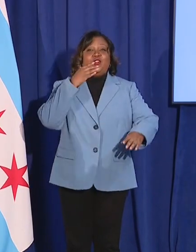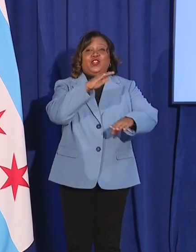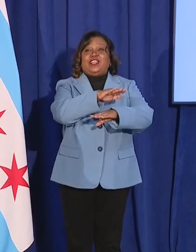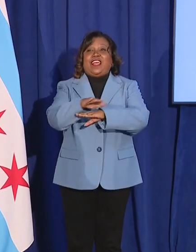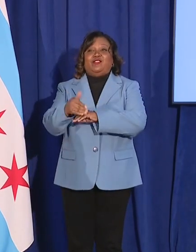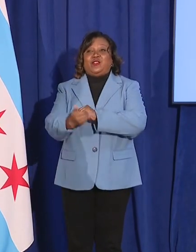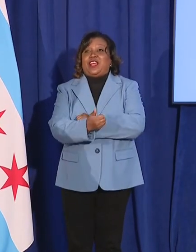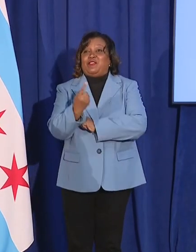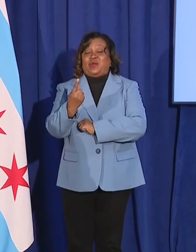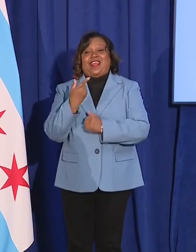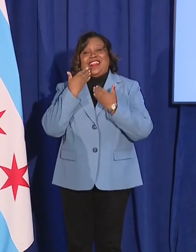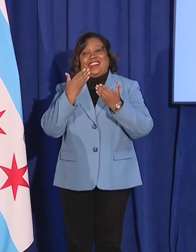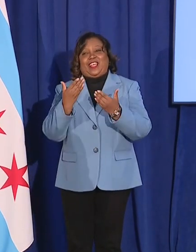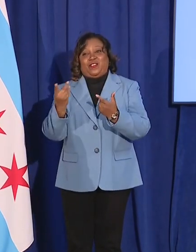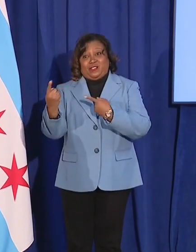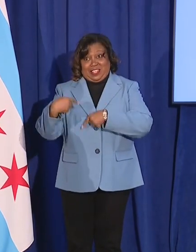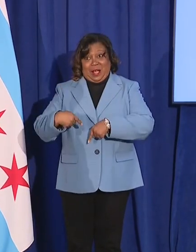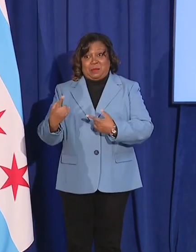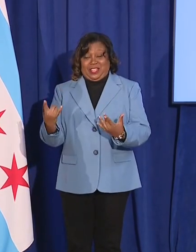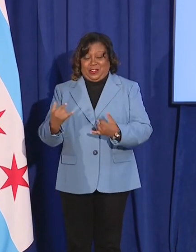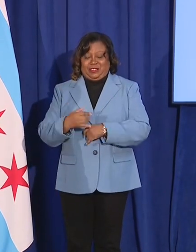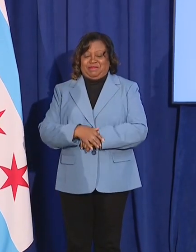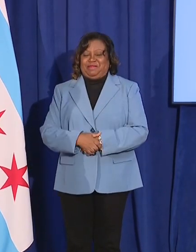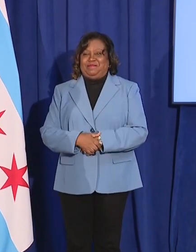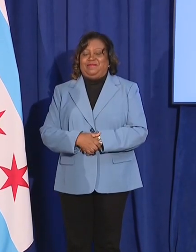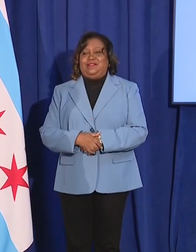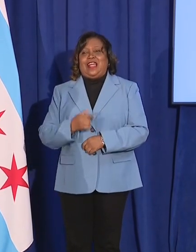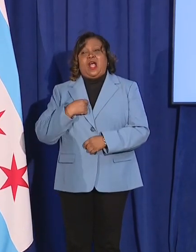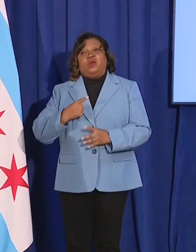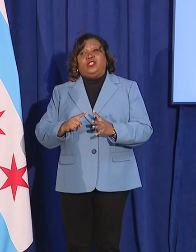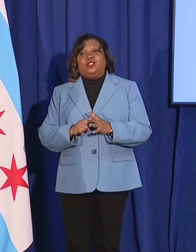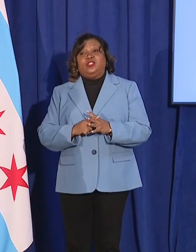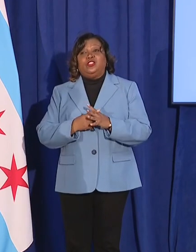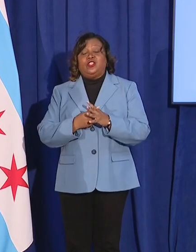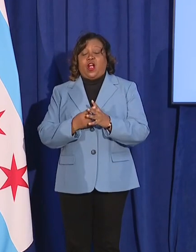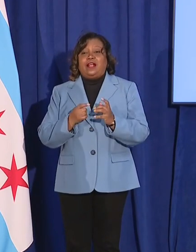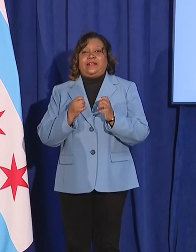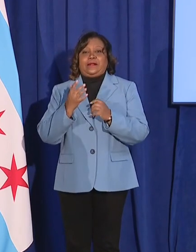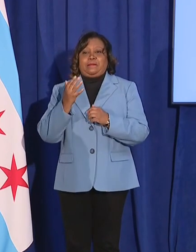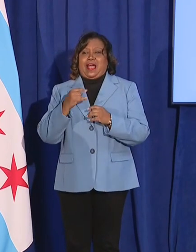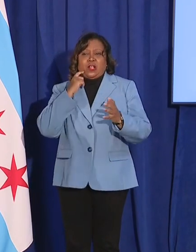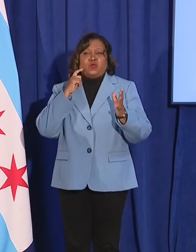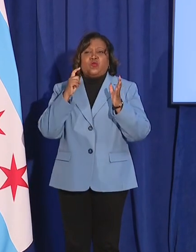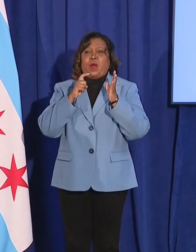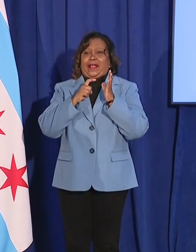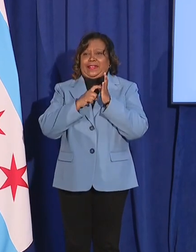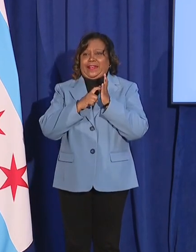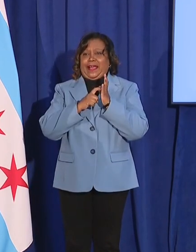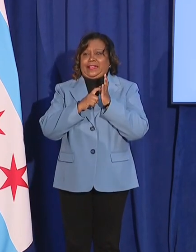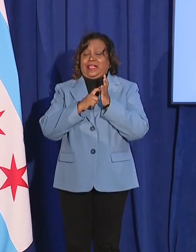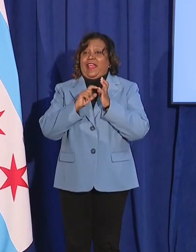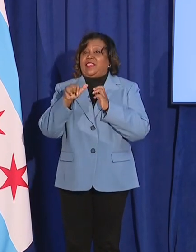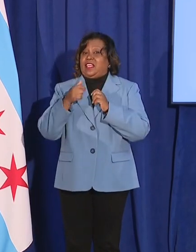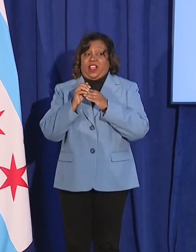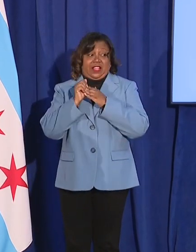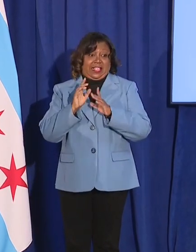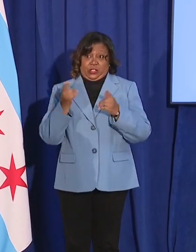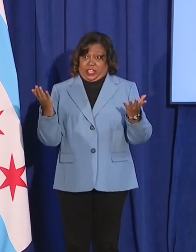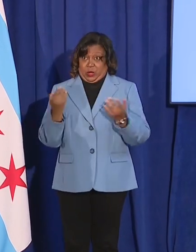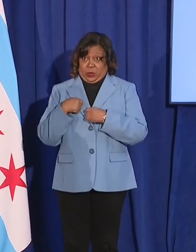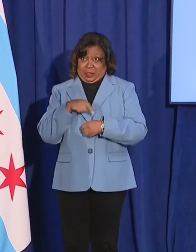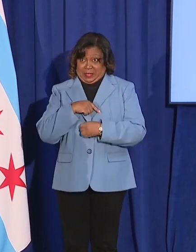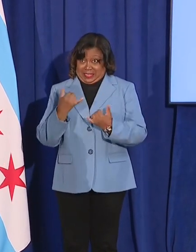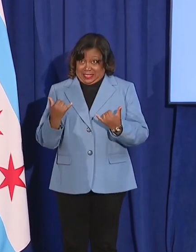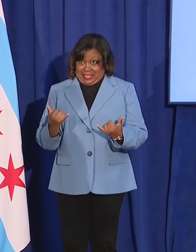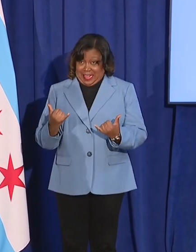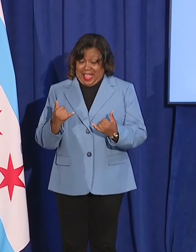Afternoon, everyone, and thank you all for being here. I'd like to start by recognizing the other leaders that are here with me